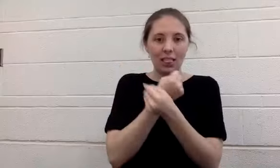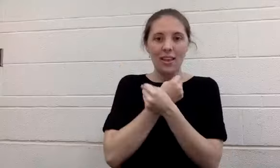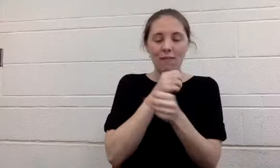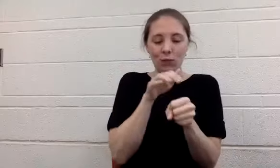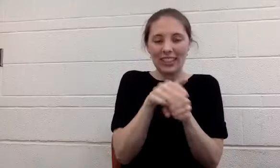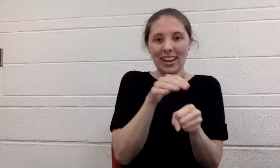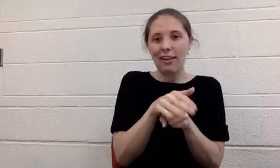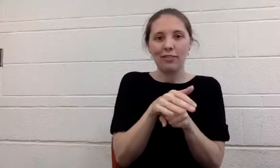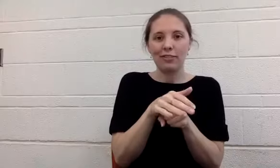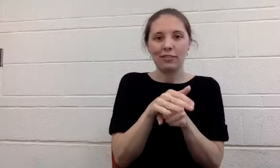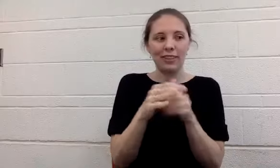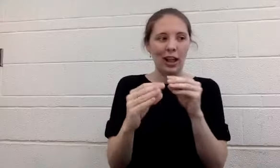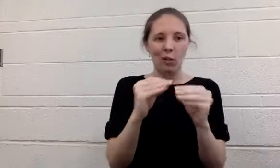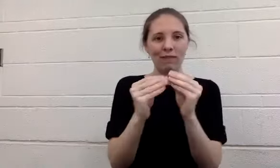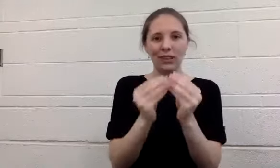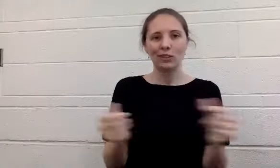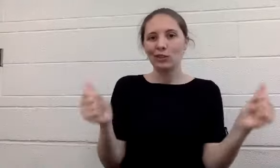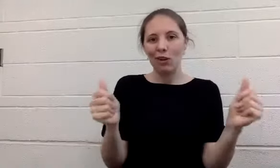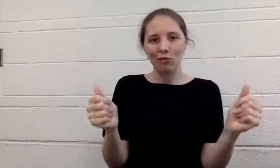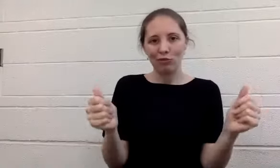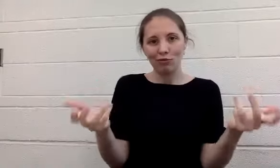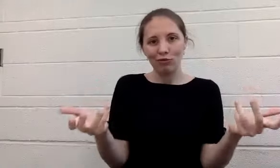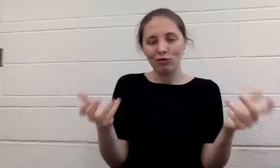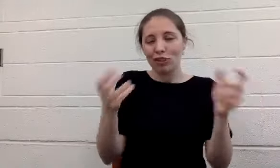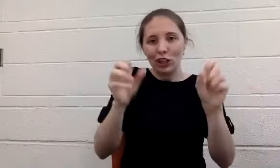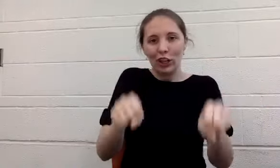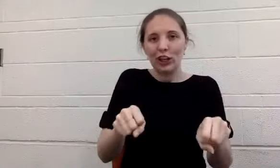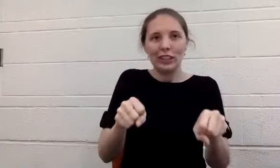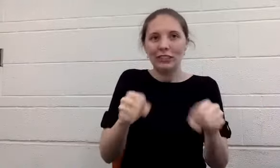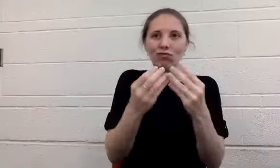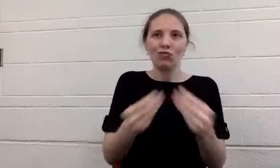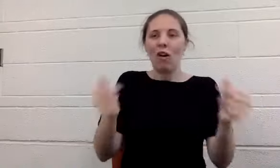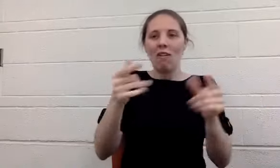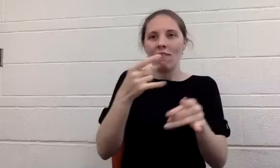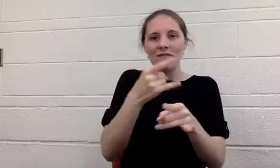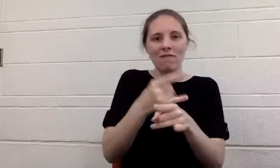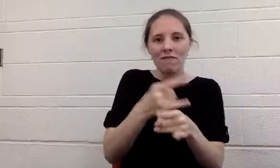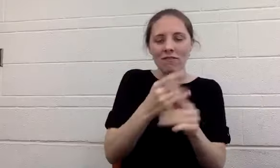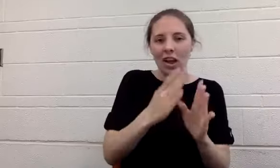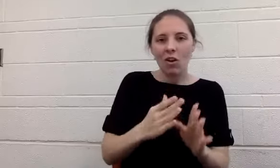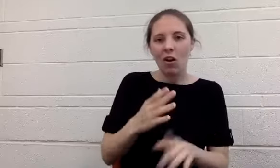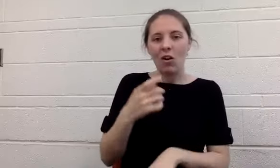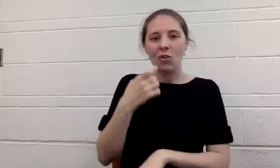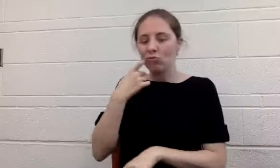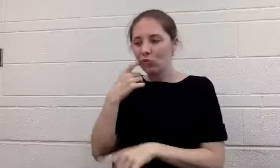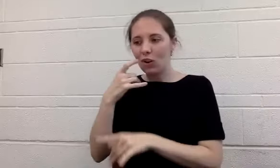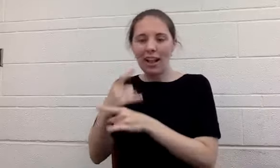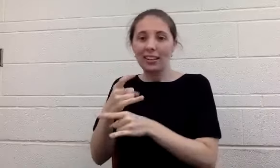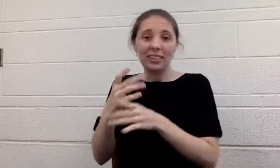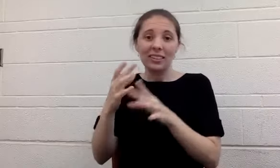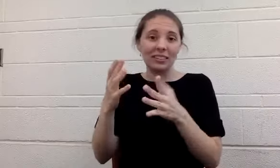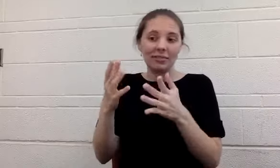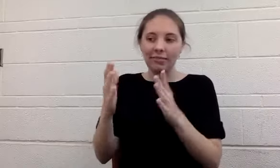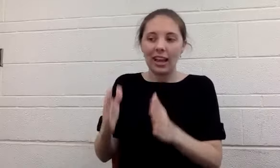him to that meeting, again, it's just kind of like, I believe, it's, and for the parents, that are still out